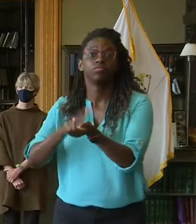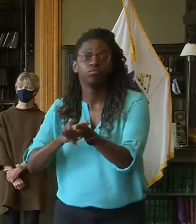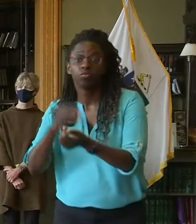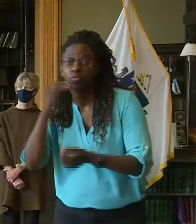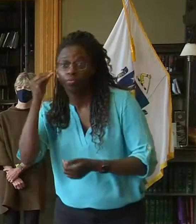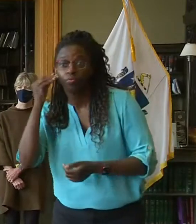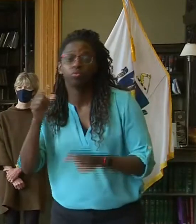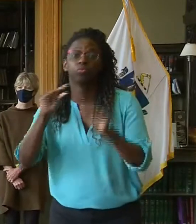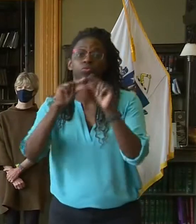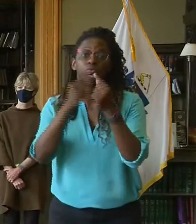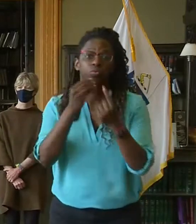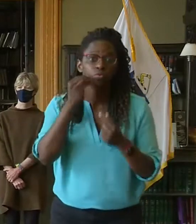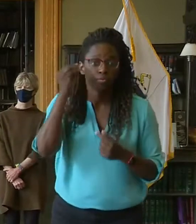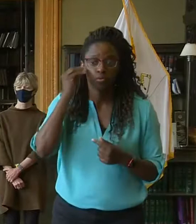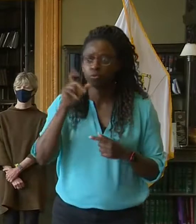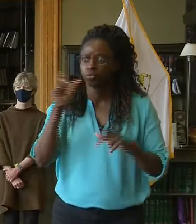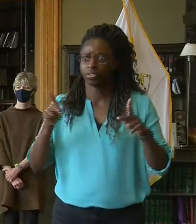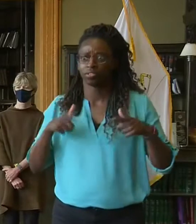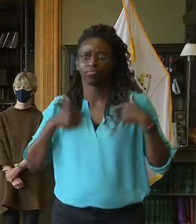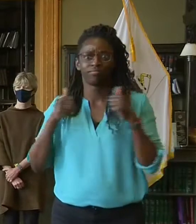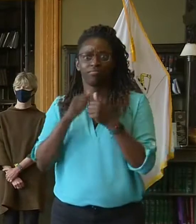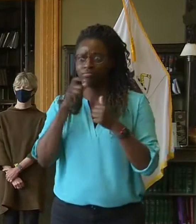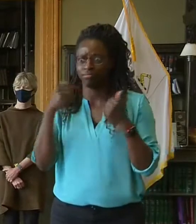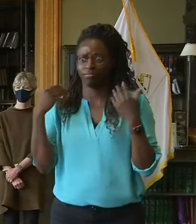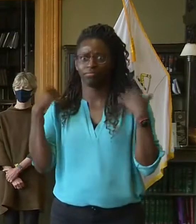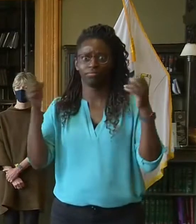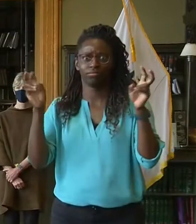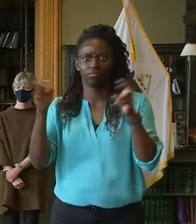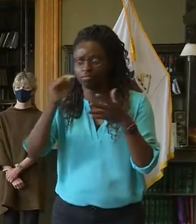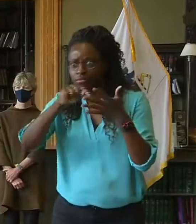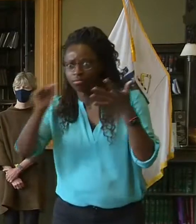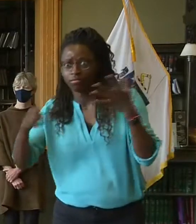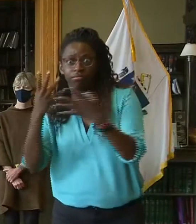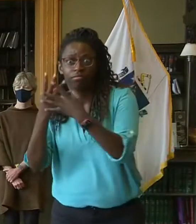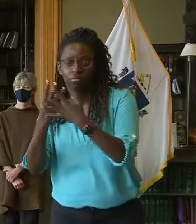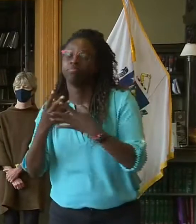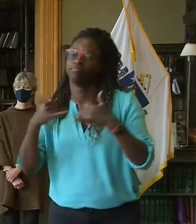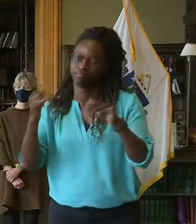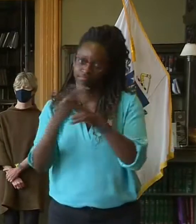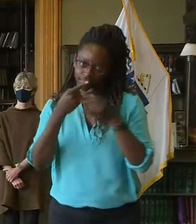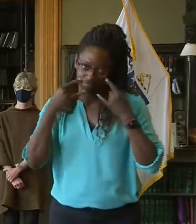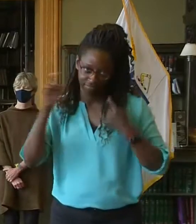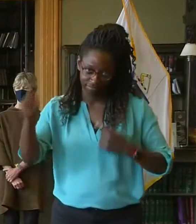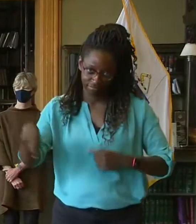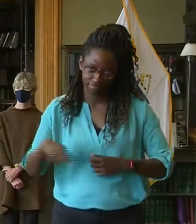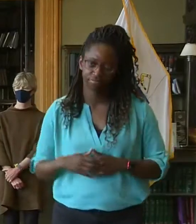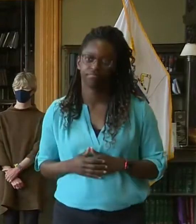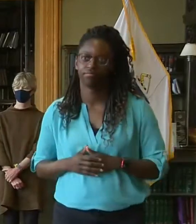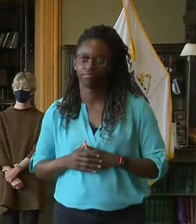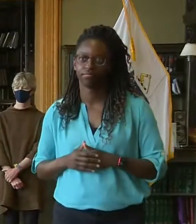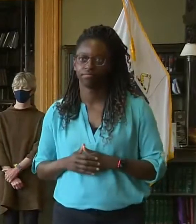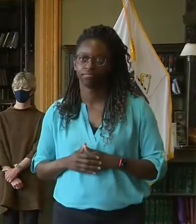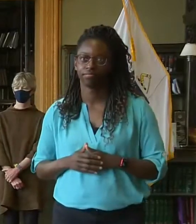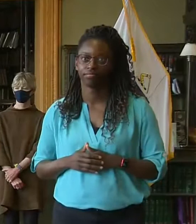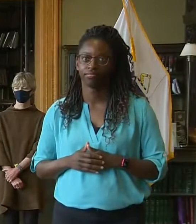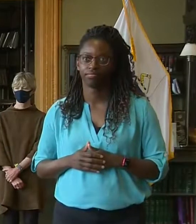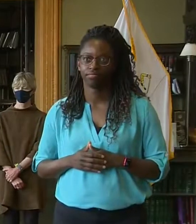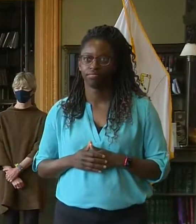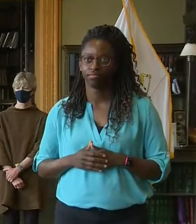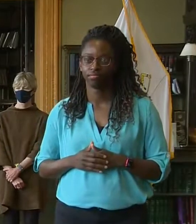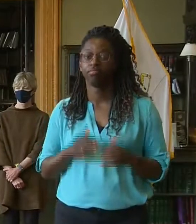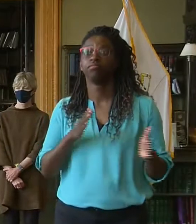may choose to keep mask or other requirements in place beyond May 29th. We